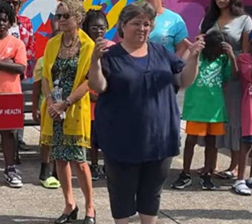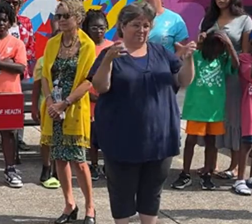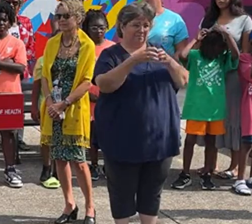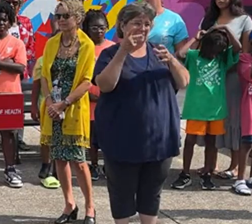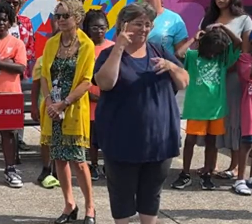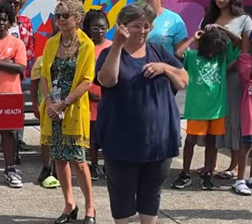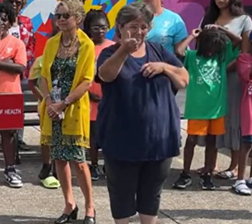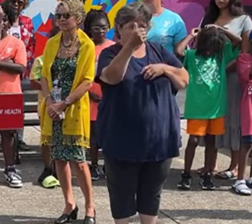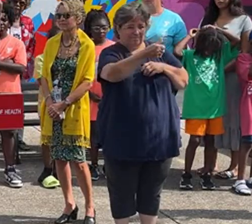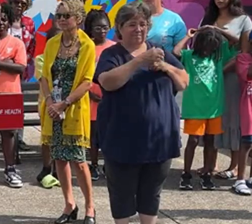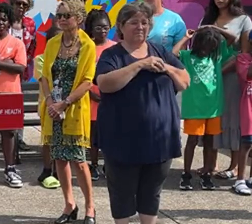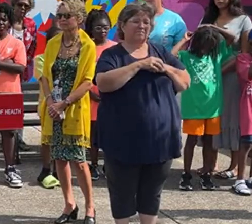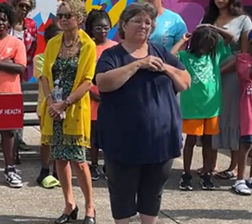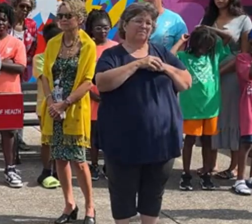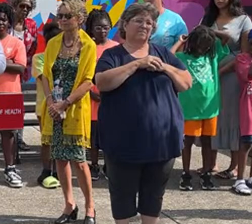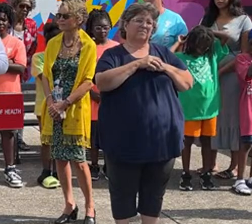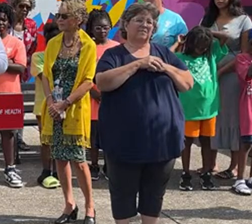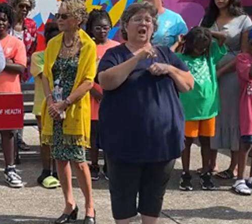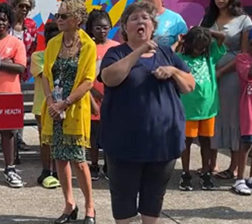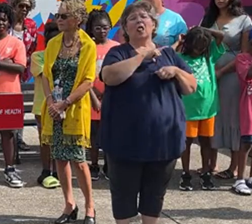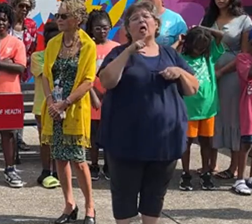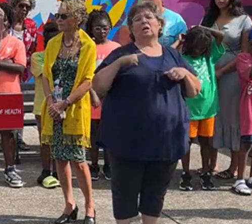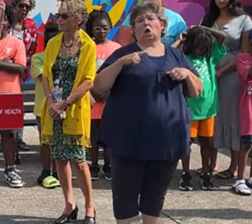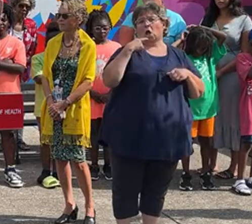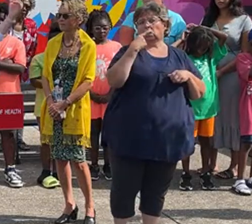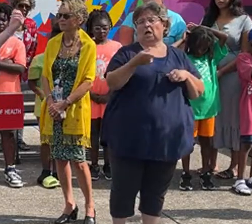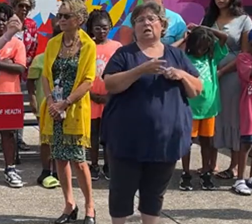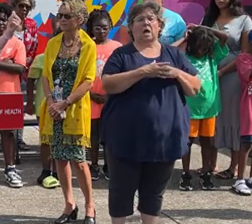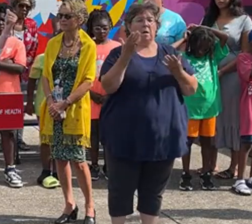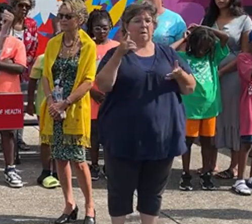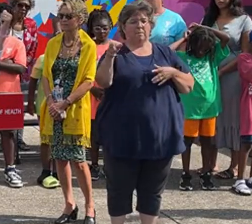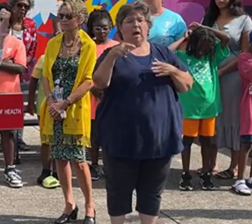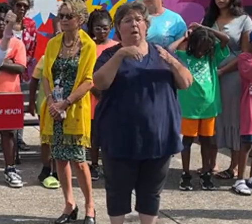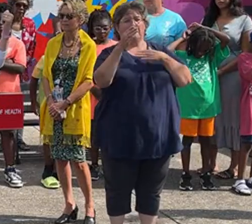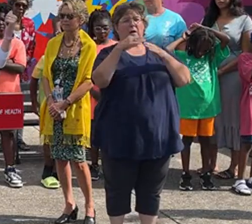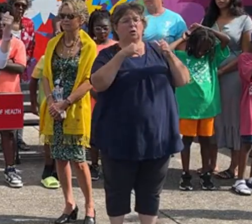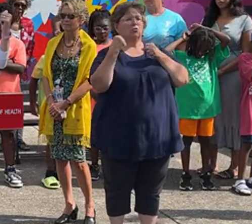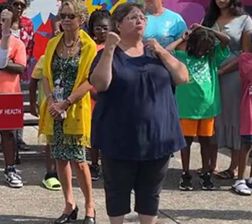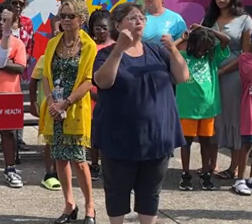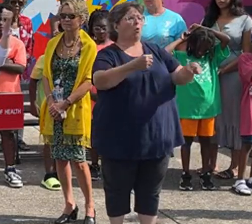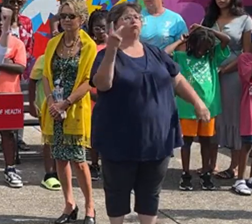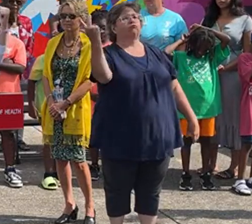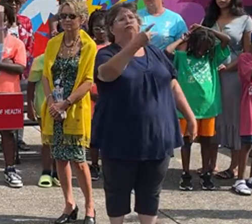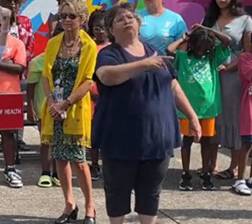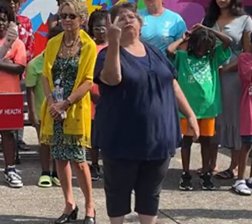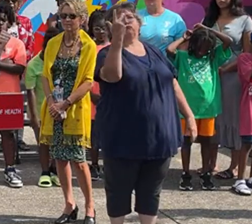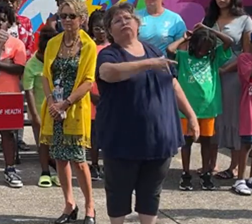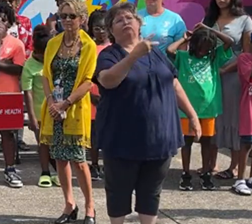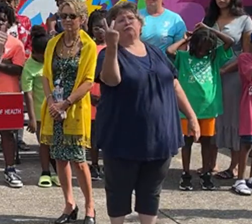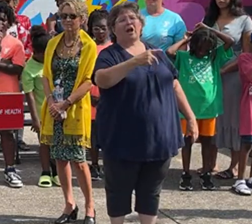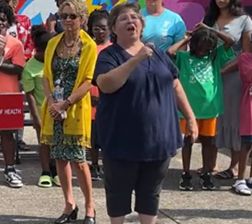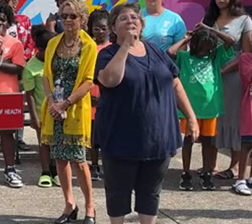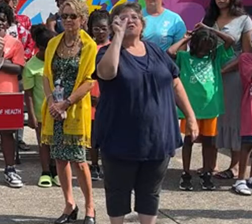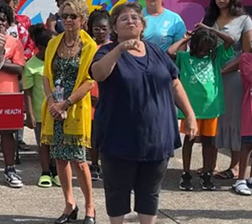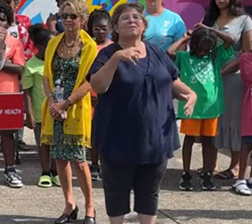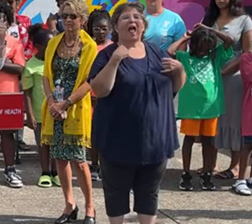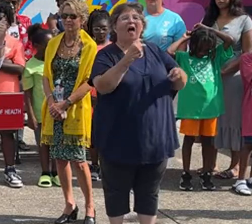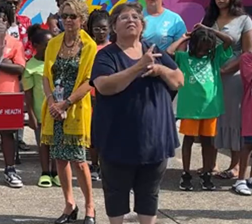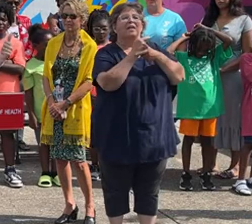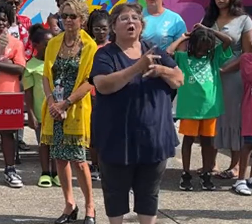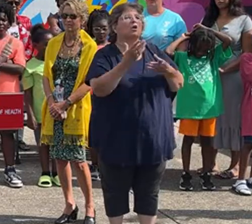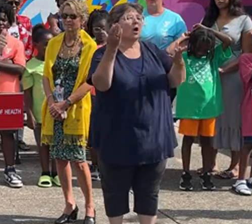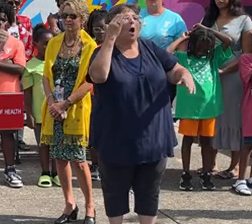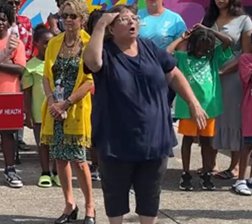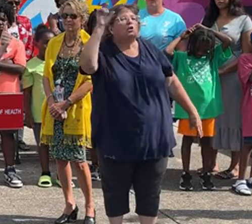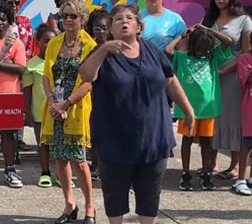and see themselves. As Legislator Dupree said, maybe this is a building you drove past. Maybe you needed healthcare services and you